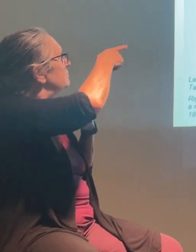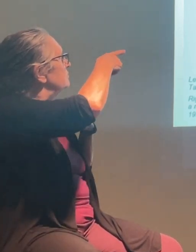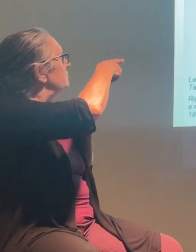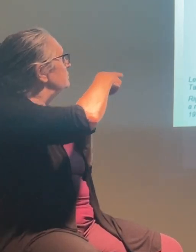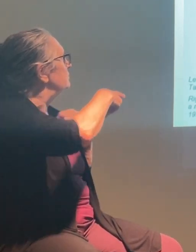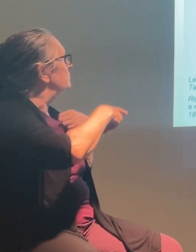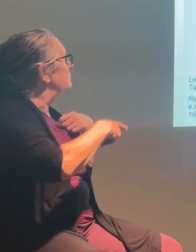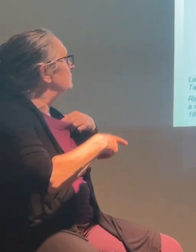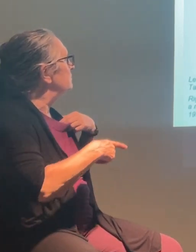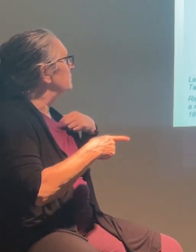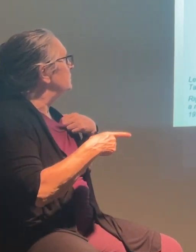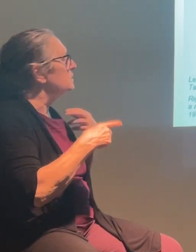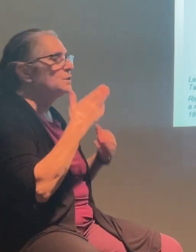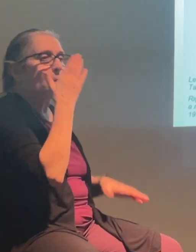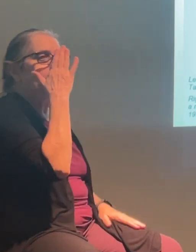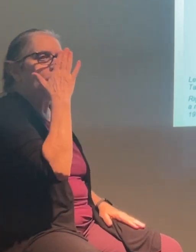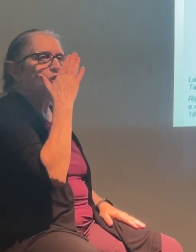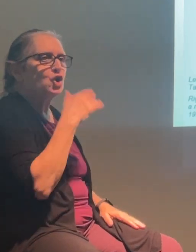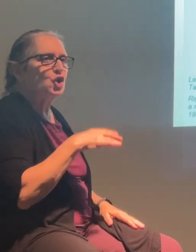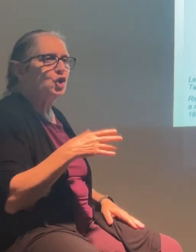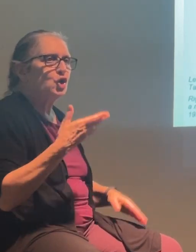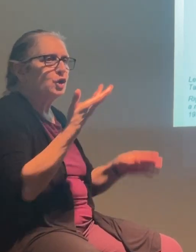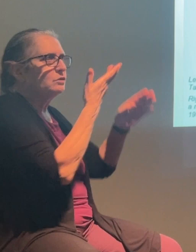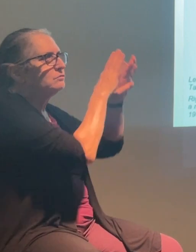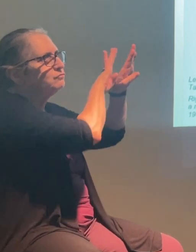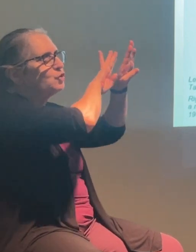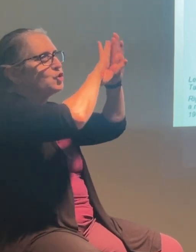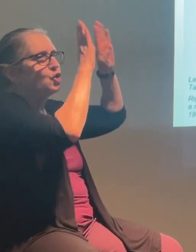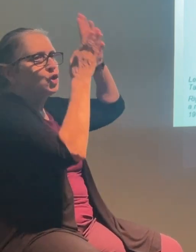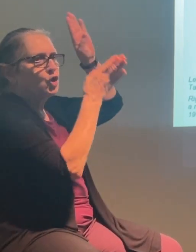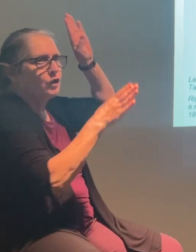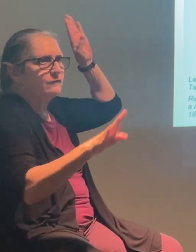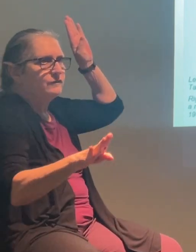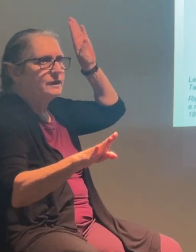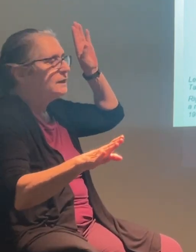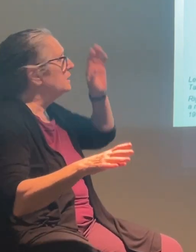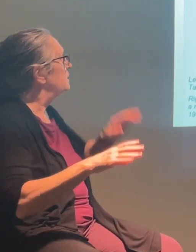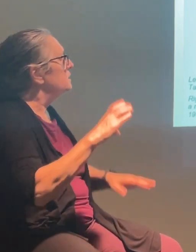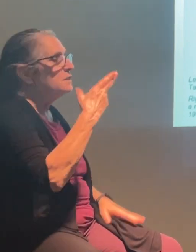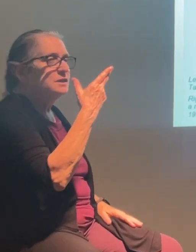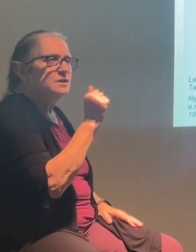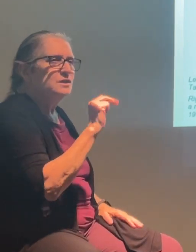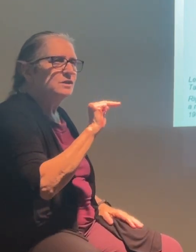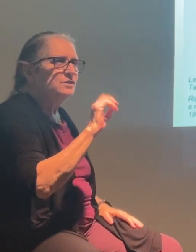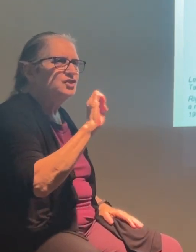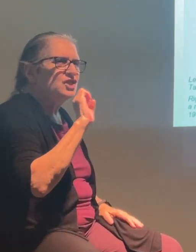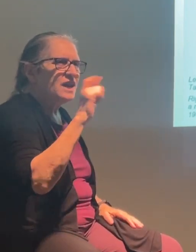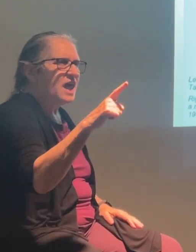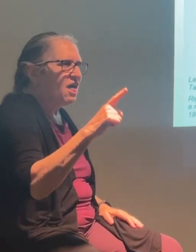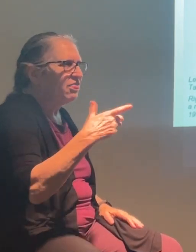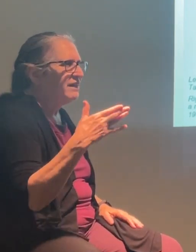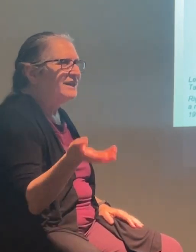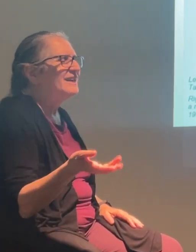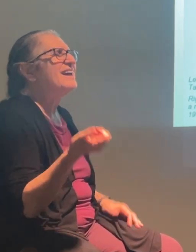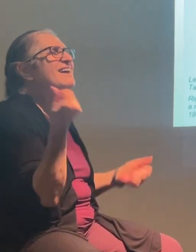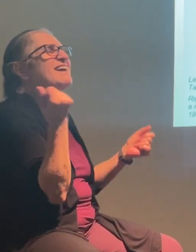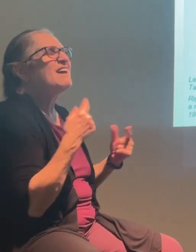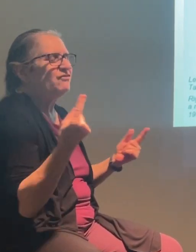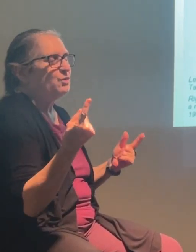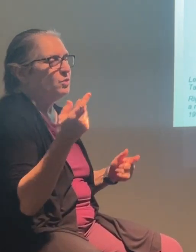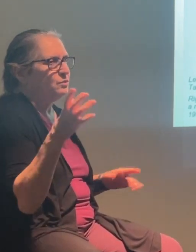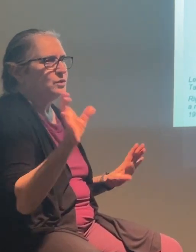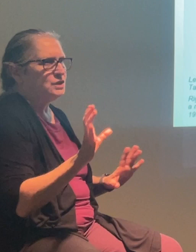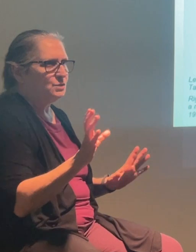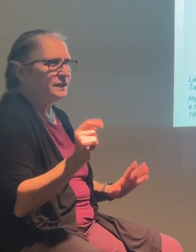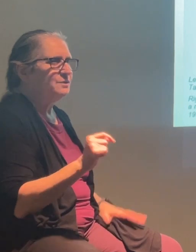don't think that these little mirror curvy staircase are a Chanel thing. Everyone was doing it. It was a very